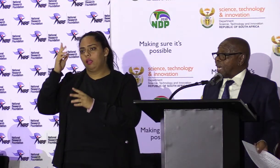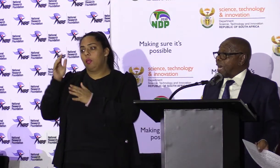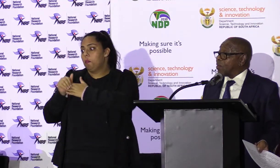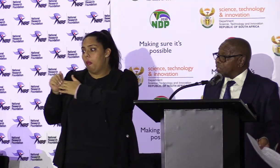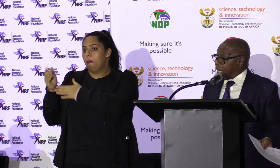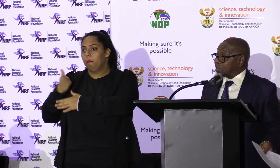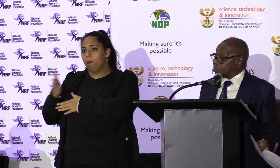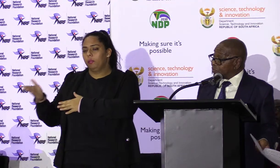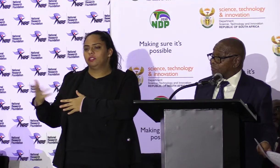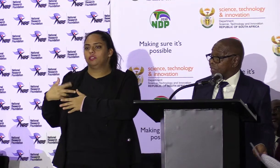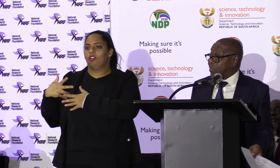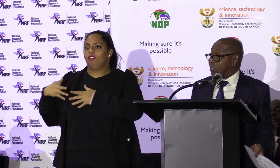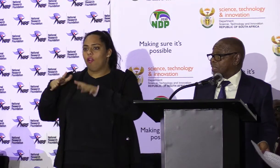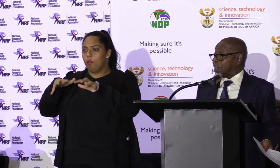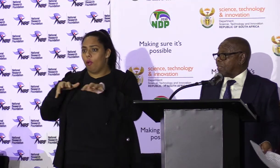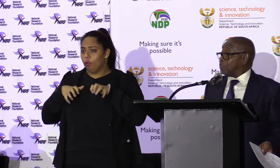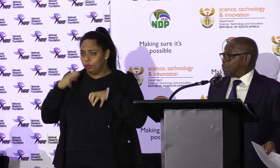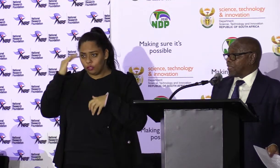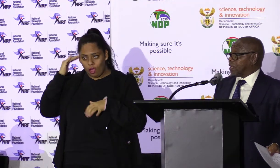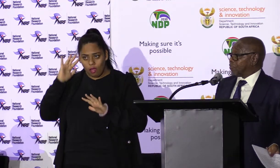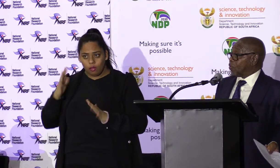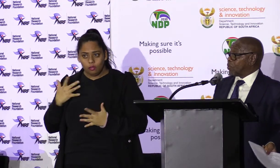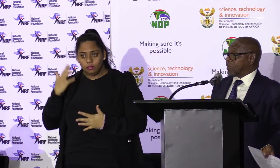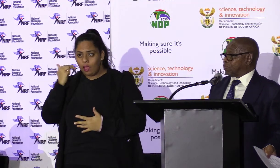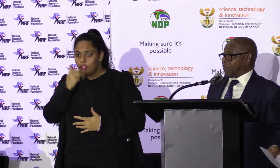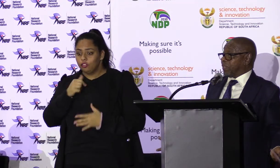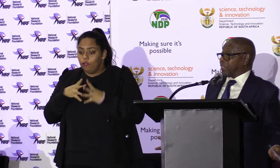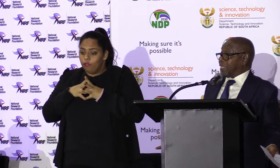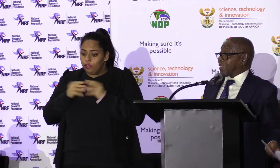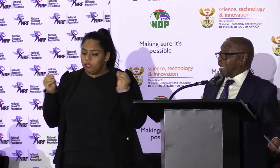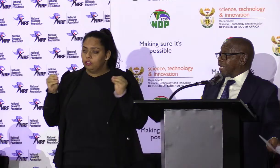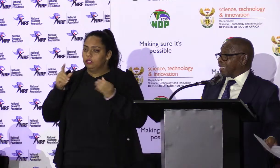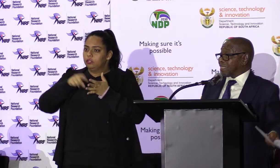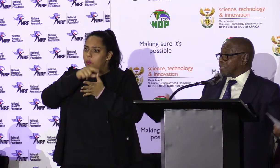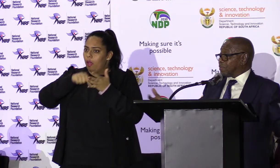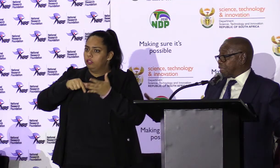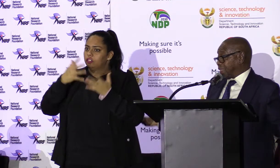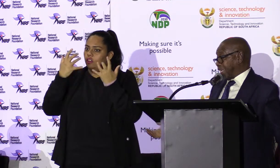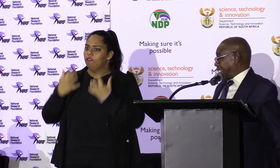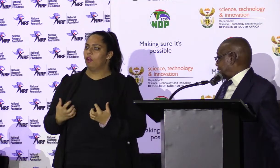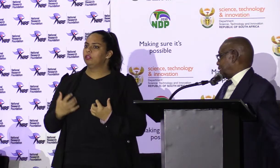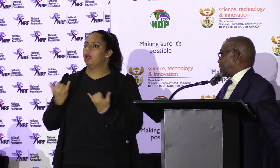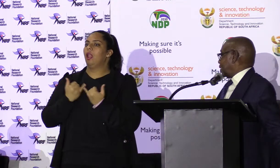of parliament, how nice to finish the budget vote debate. It's like